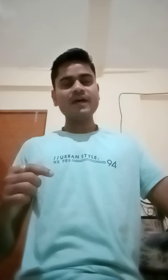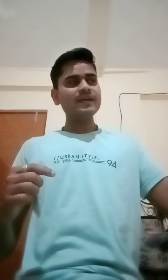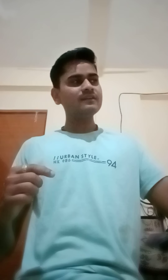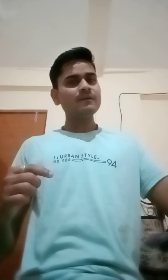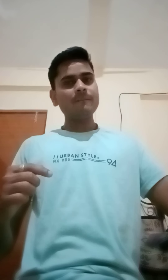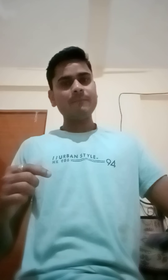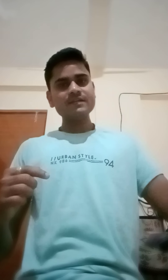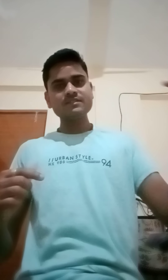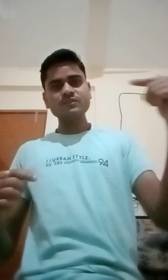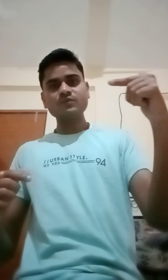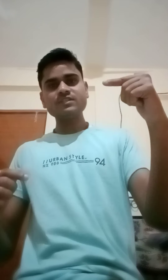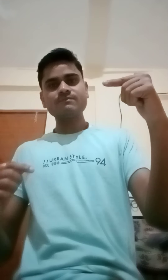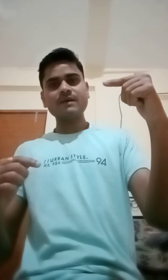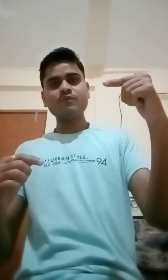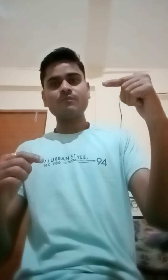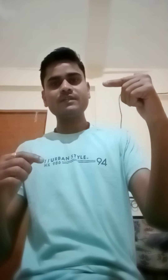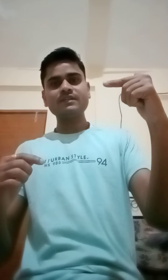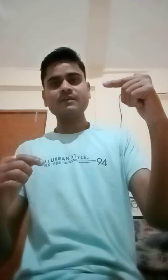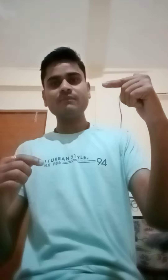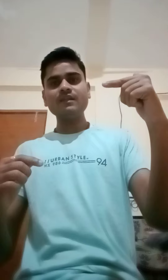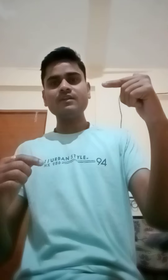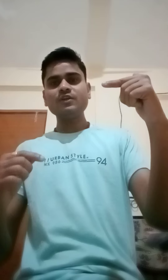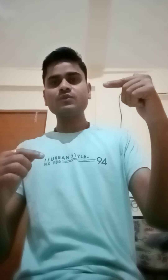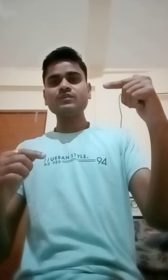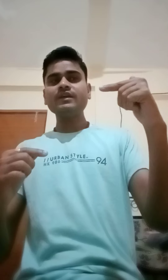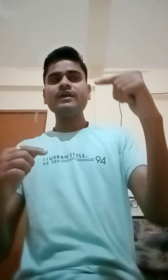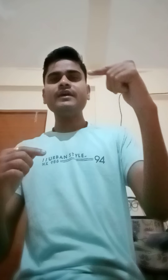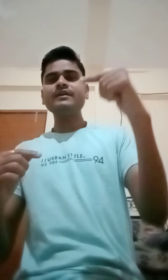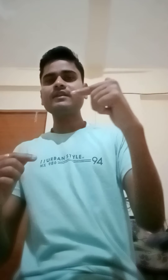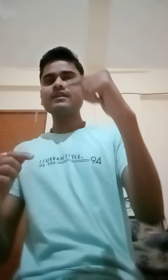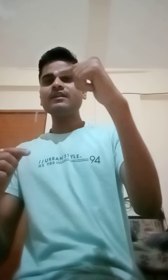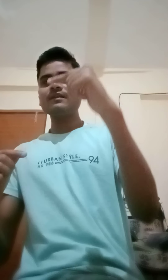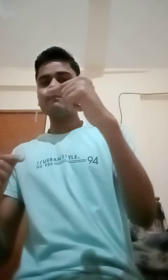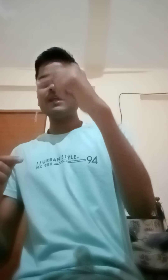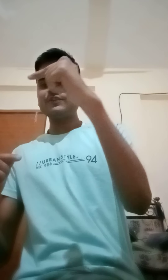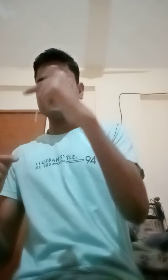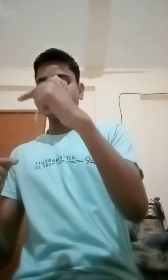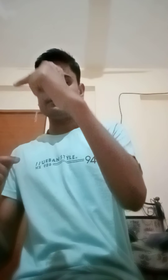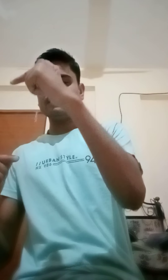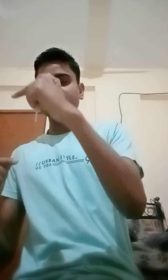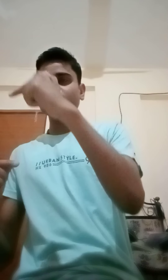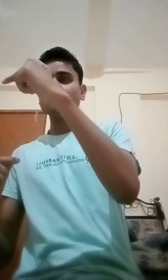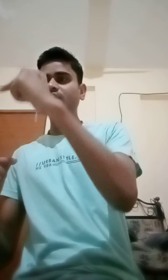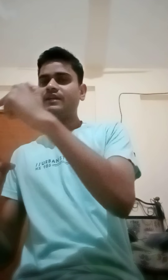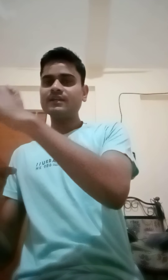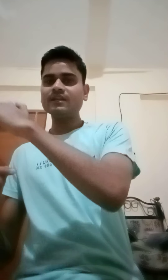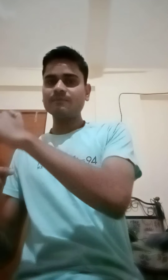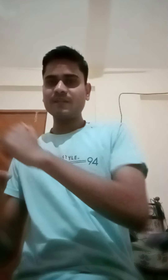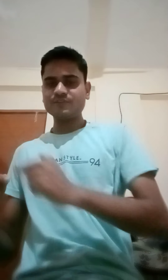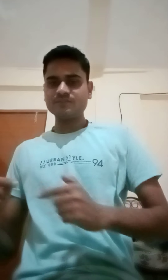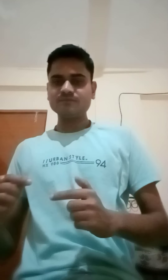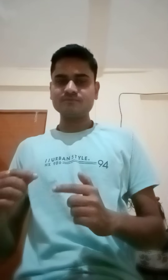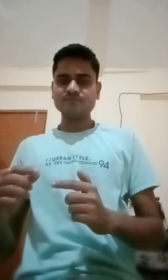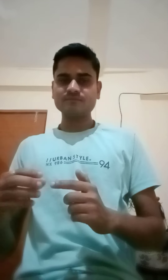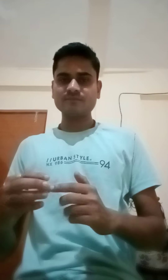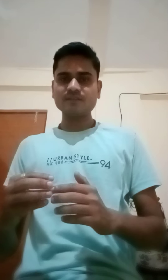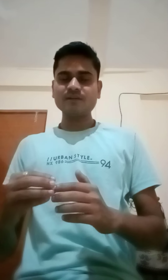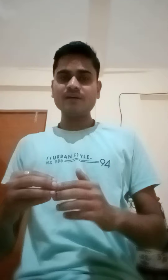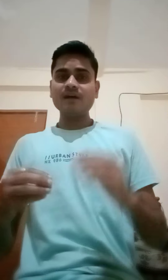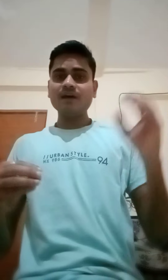the light passing through this fiber optic cable through the internal reflection, total internal reflection.